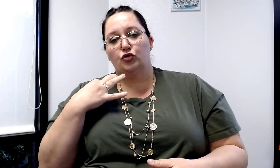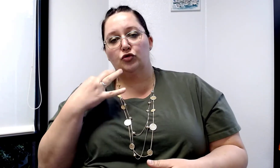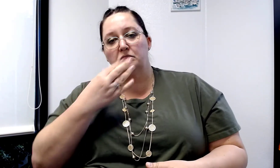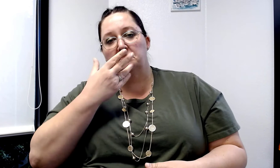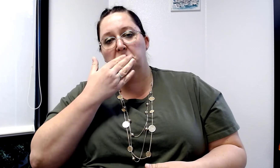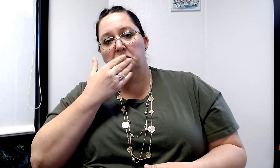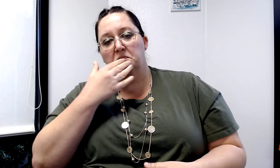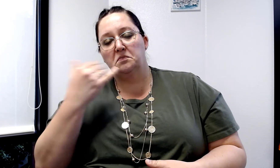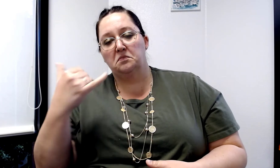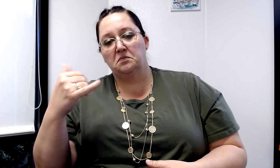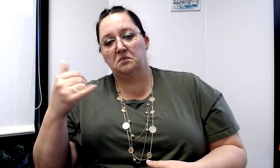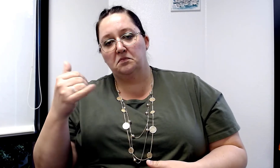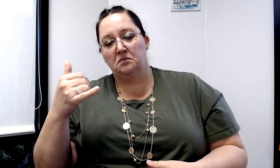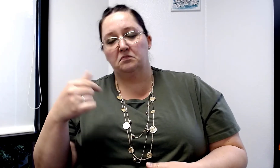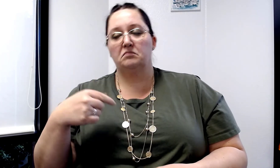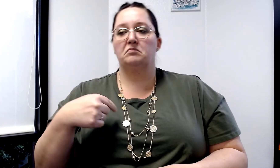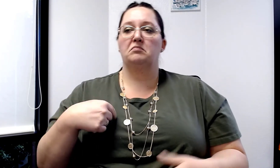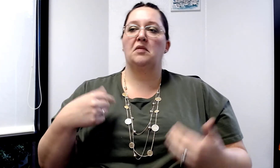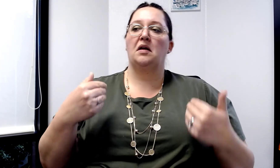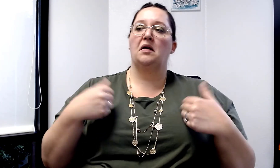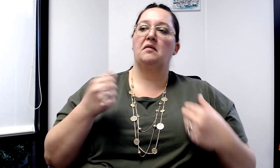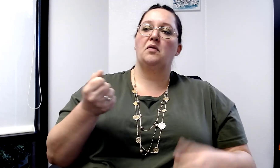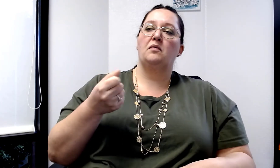I have a few shirts that are yellow.